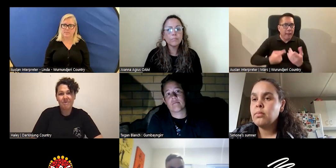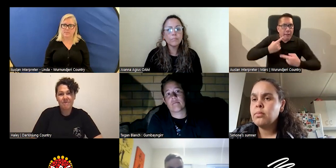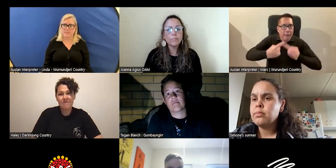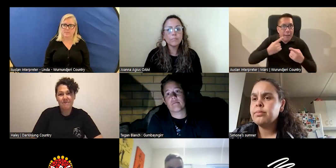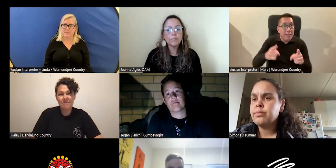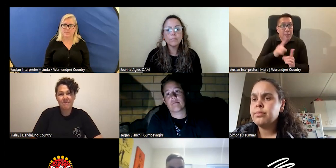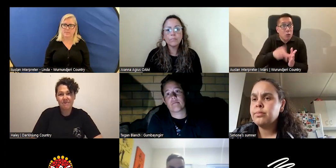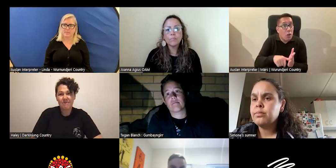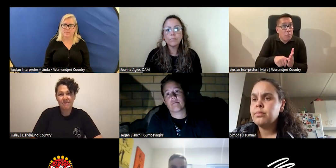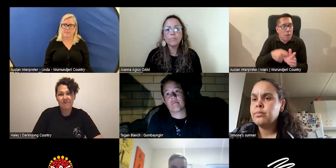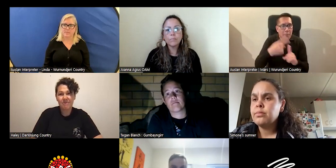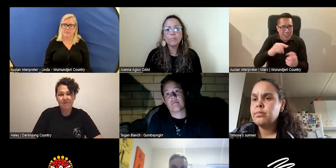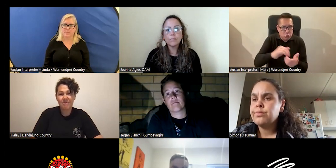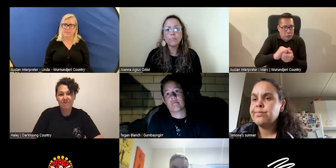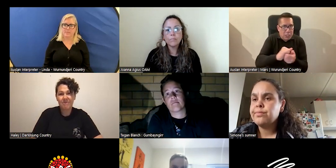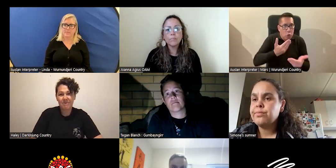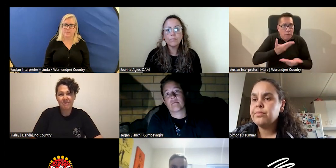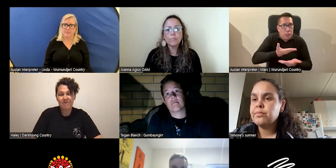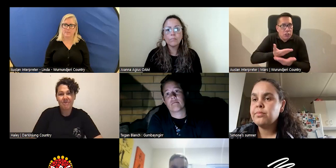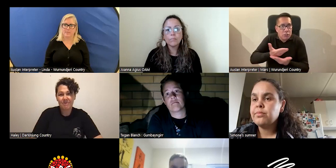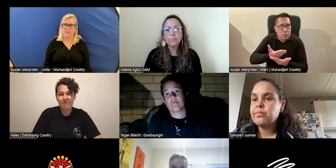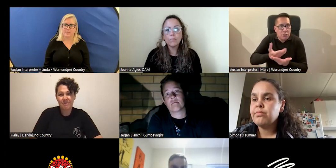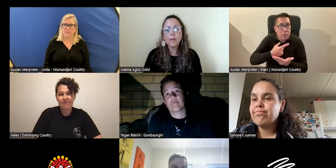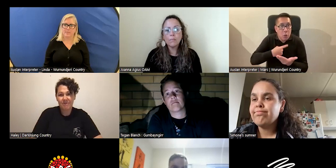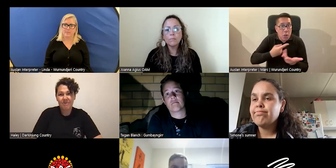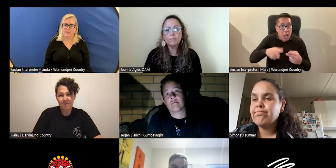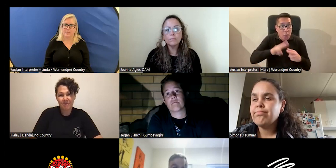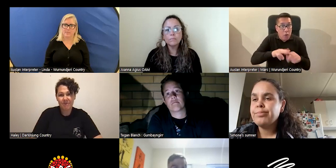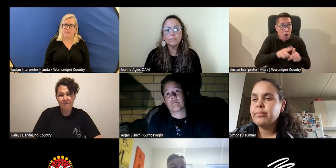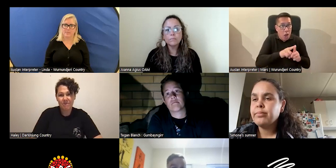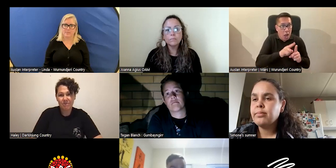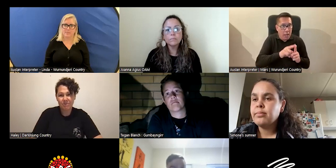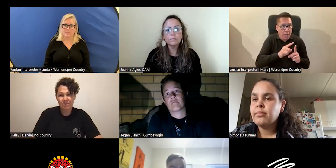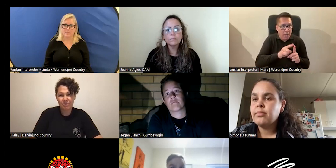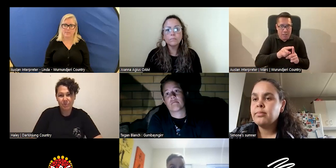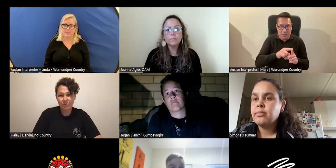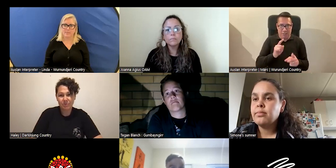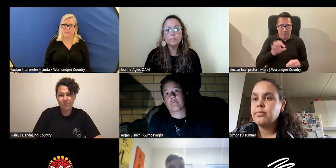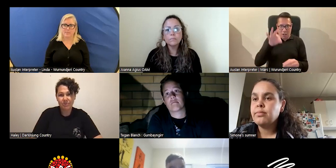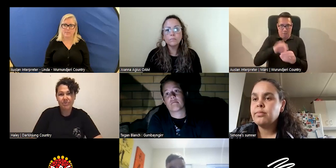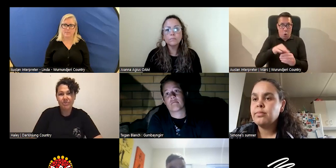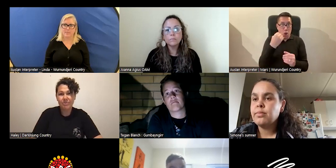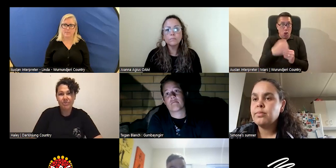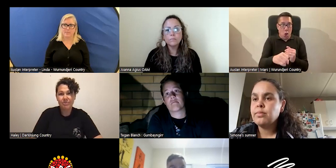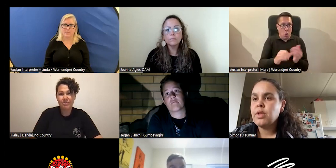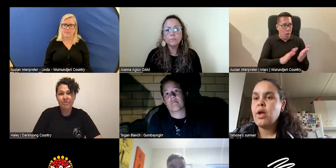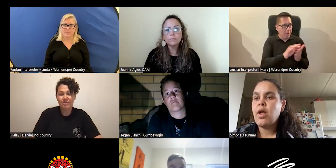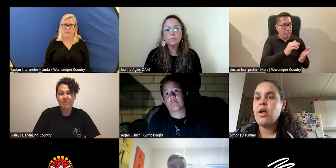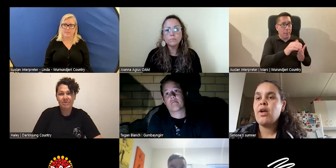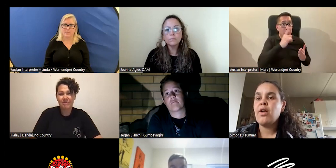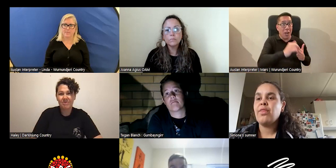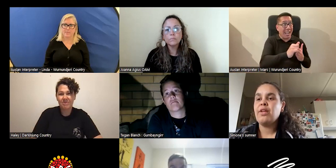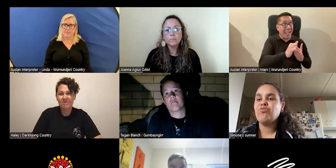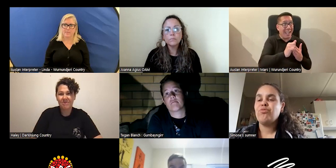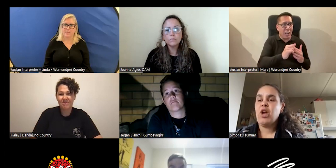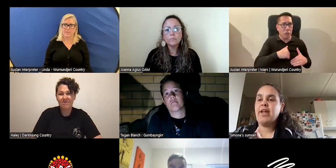treaty conversations. Because if we keep going the way we're going, what we know is our leaders burn out. They get very, very tired. The